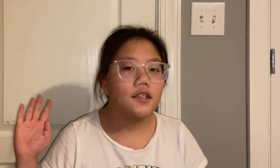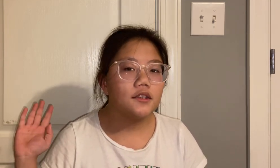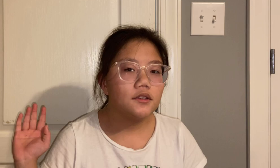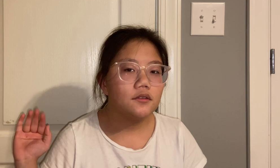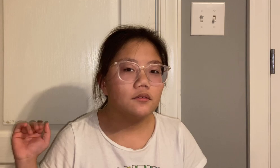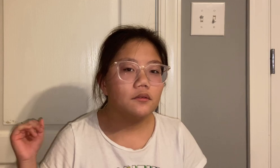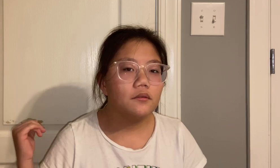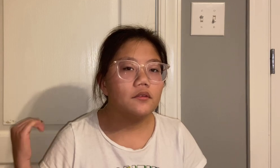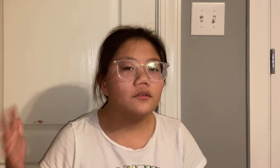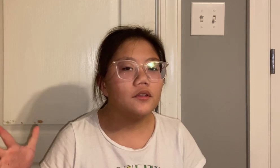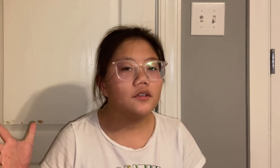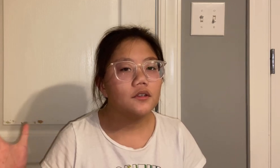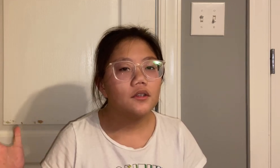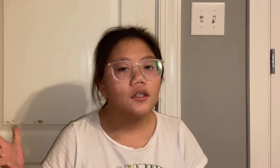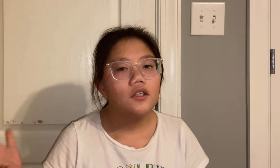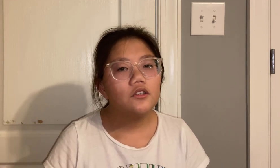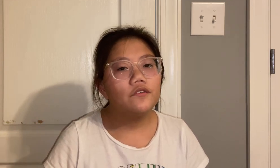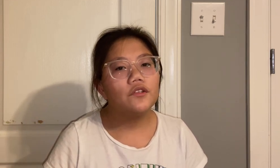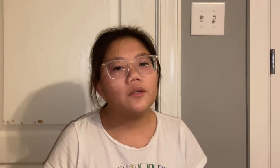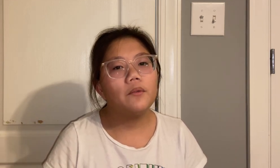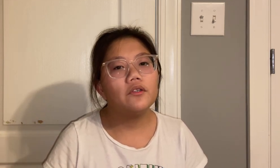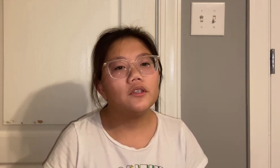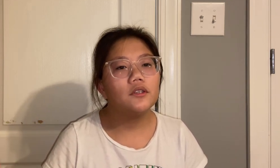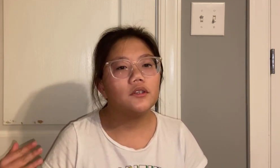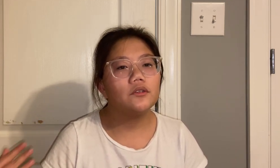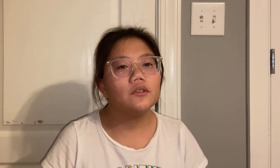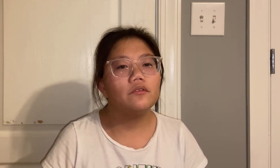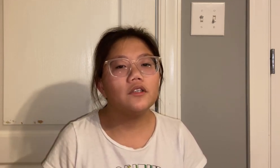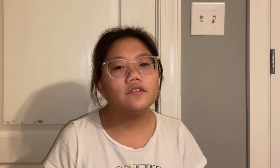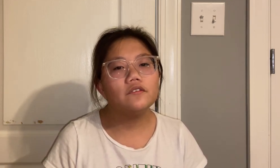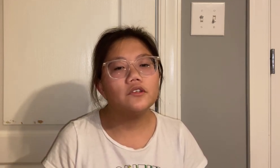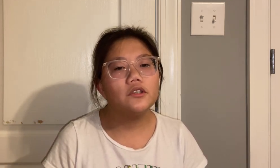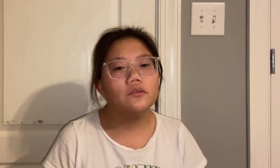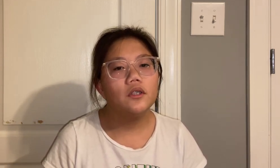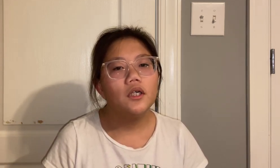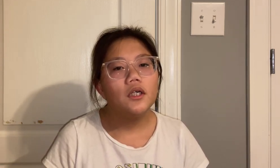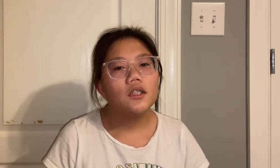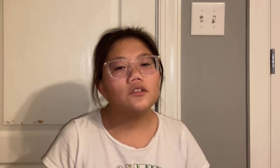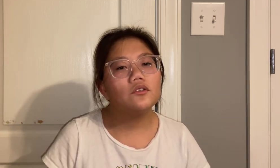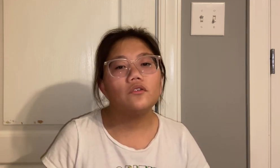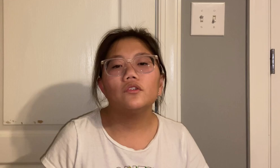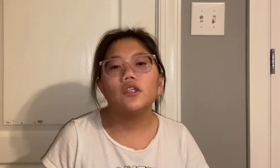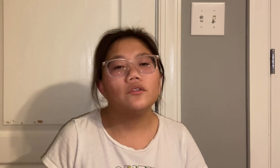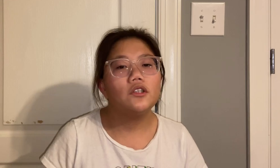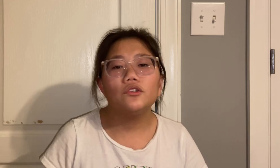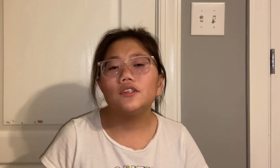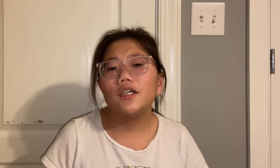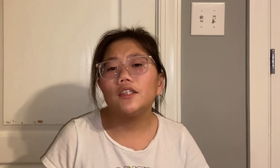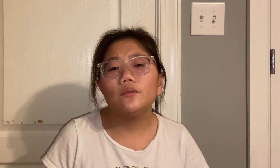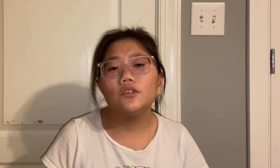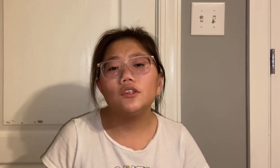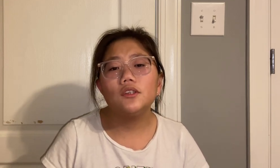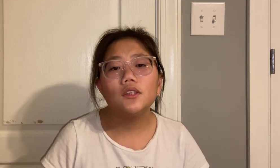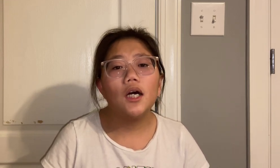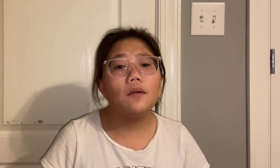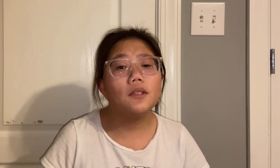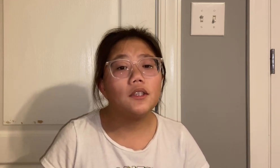do this so if you're not america this isn't really relevant for you because there's over like 300 sign languages i believe